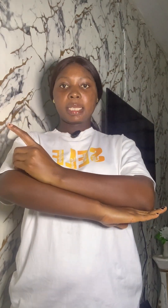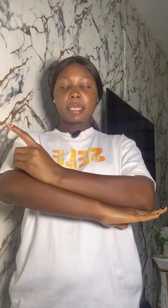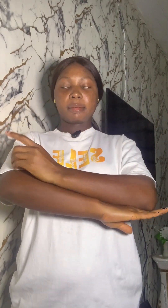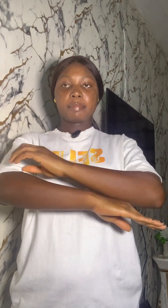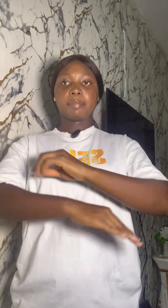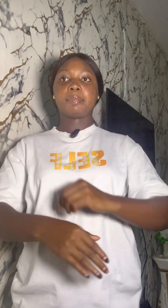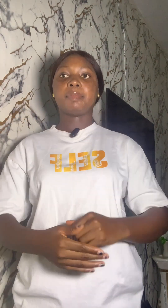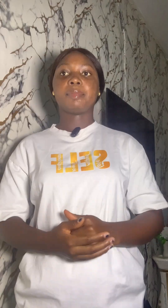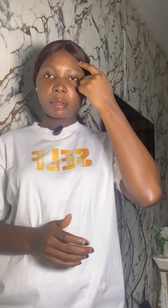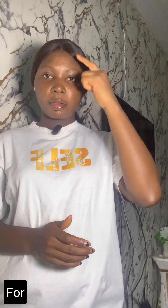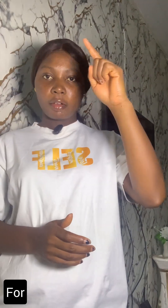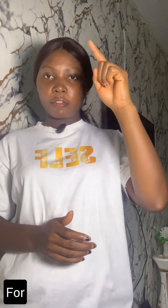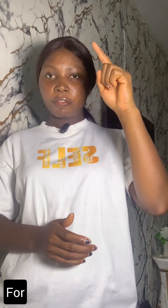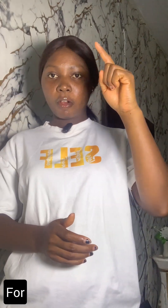day. For,